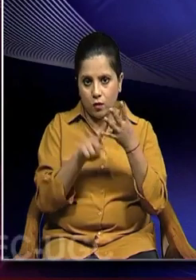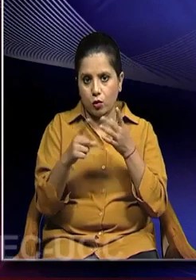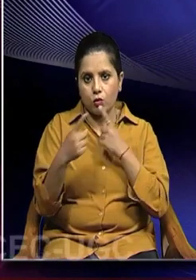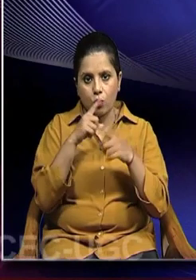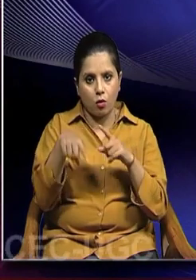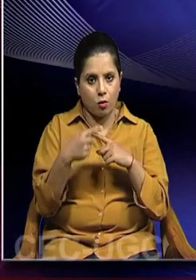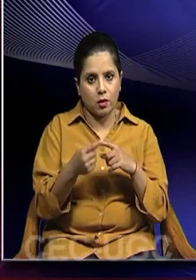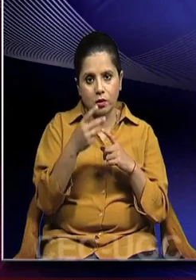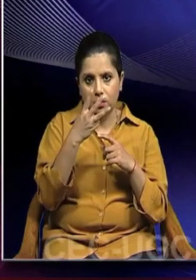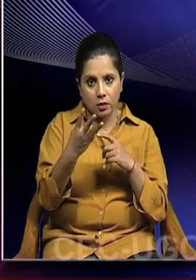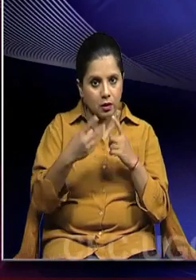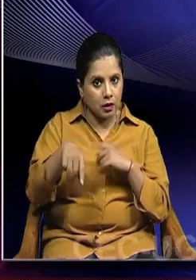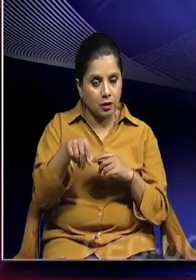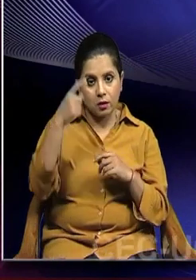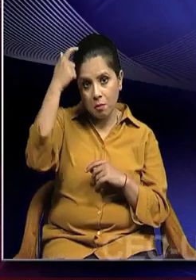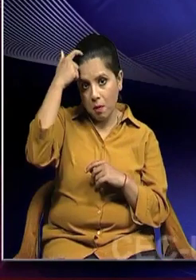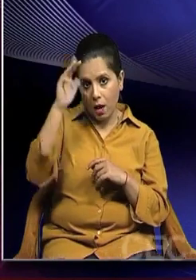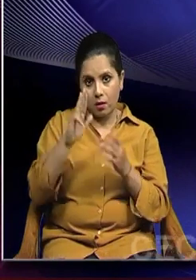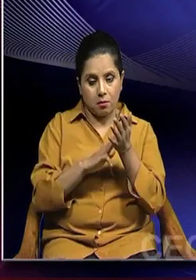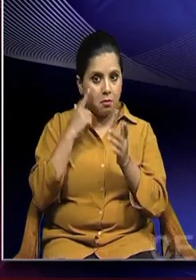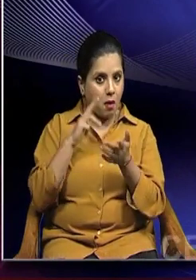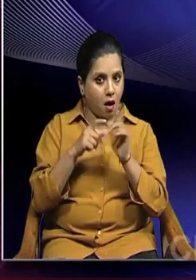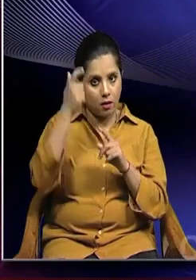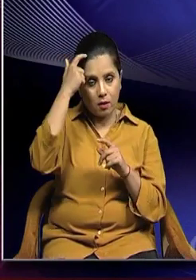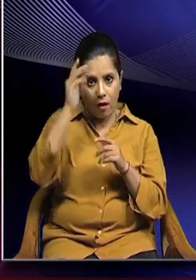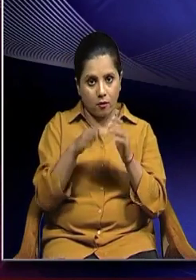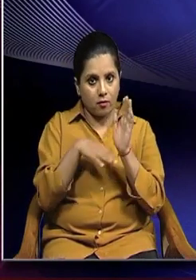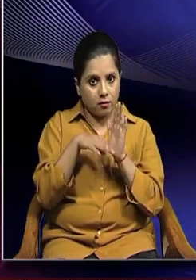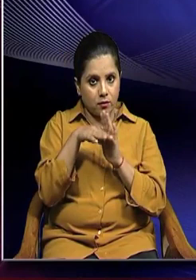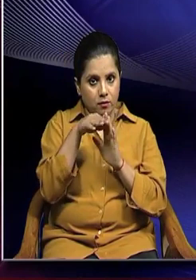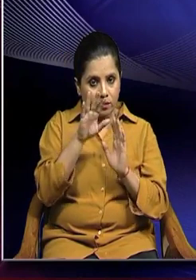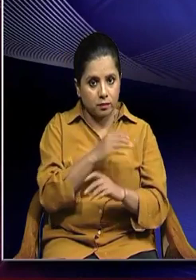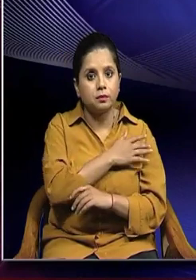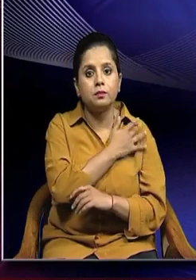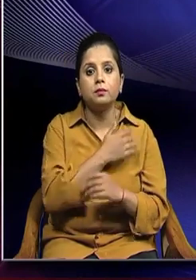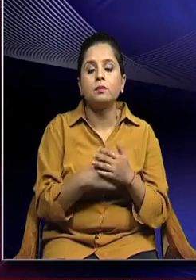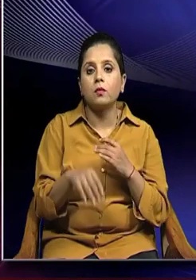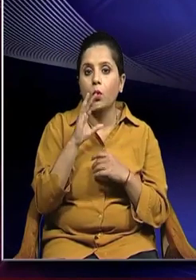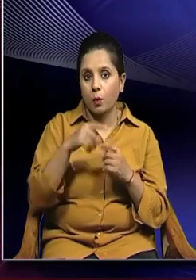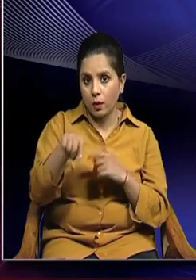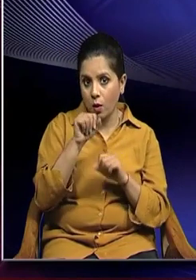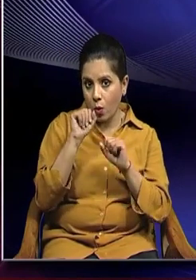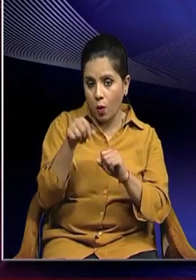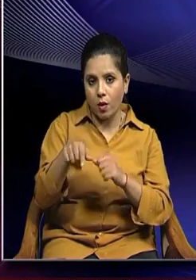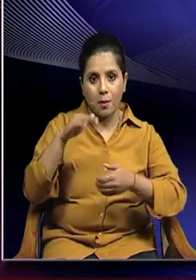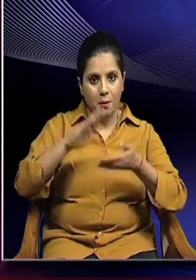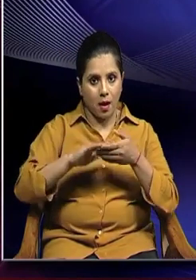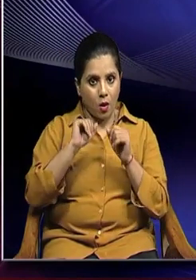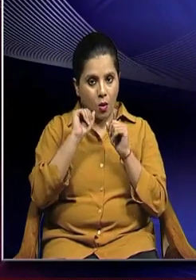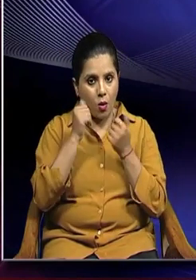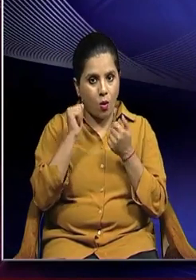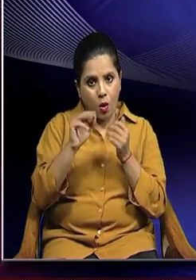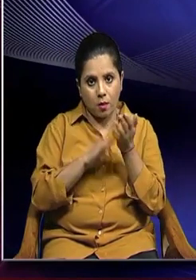about three stages of mind. The three stages of mind, according to your merits, or what you